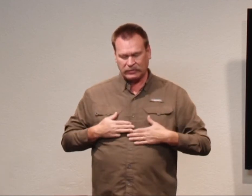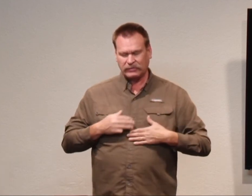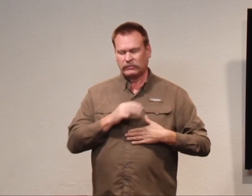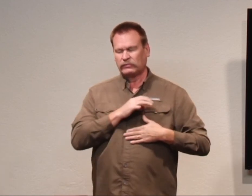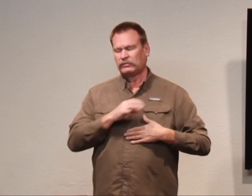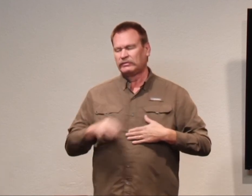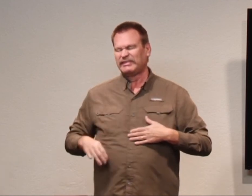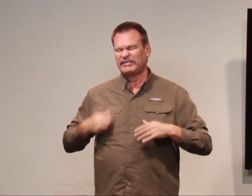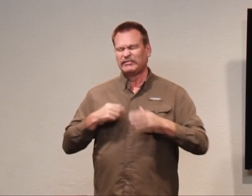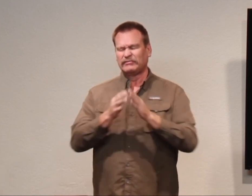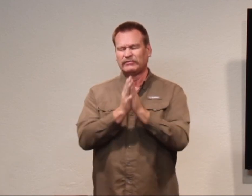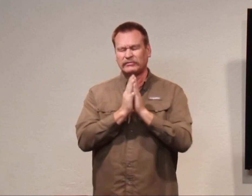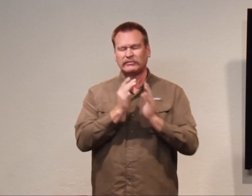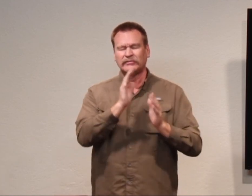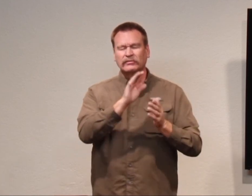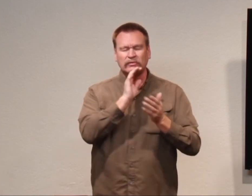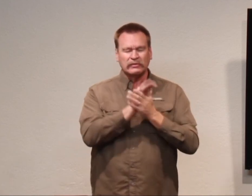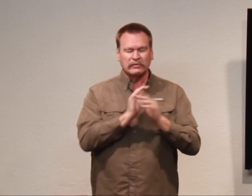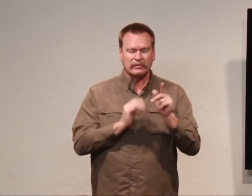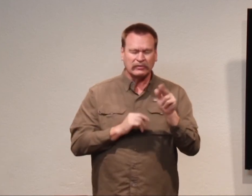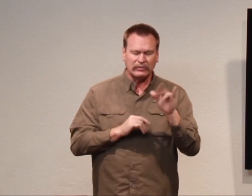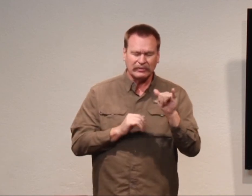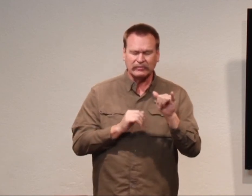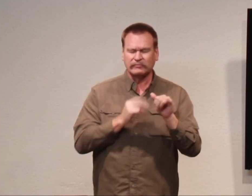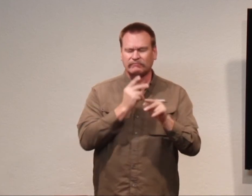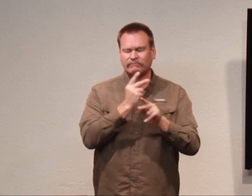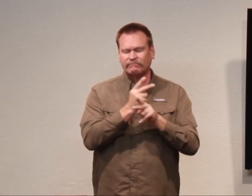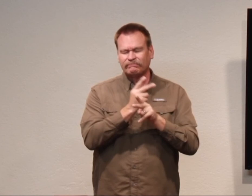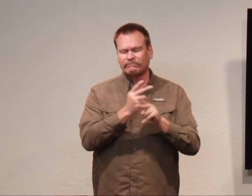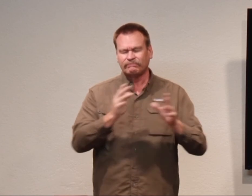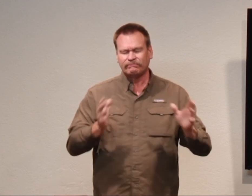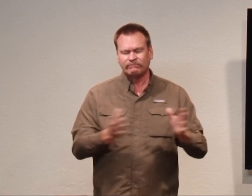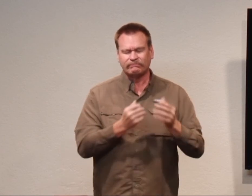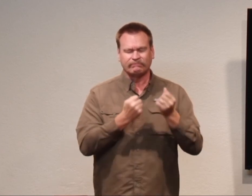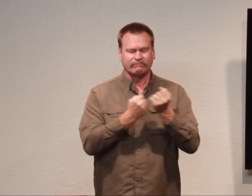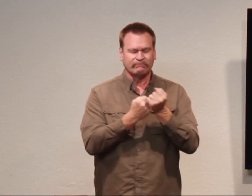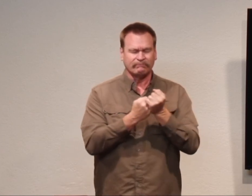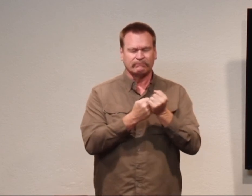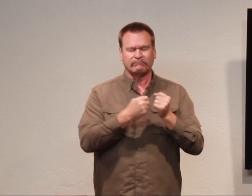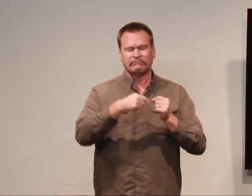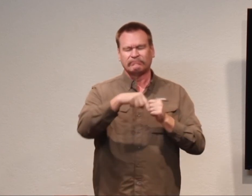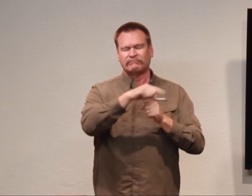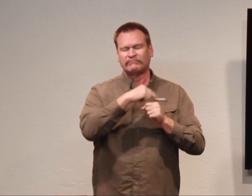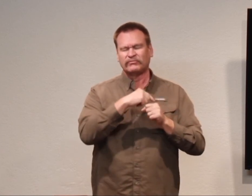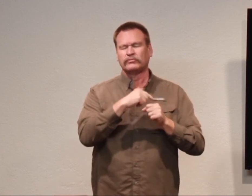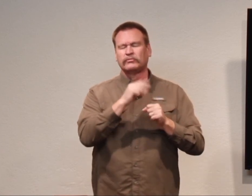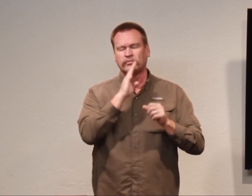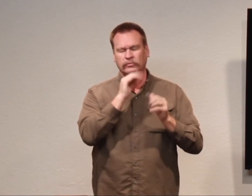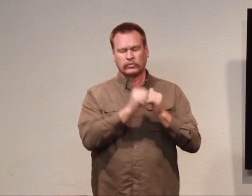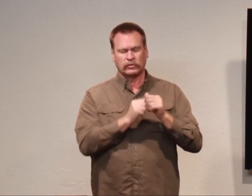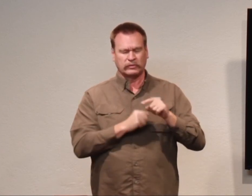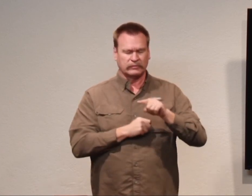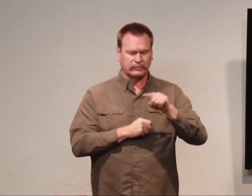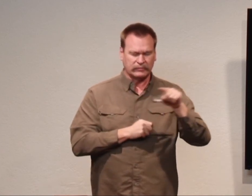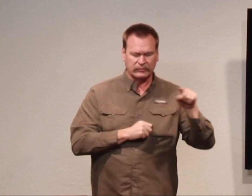And just remind him about the glorious new body he's going to get in heaven. And then also be with Ron Burr, God.